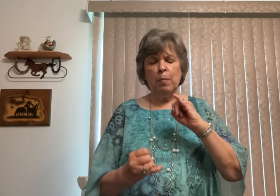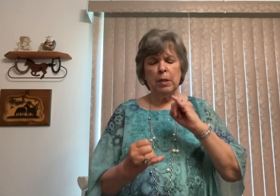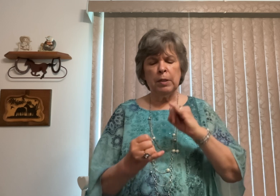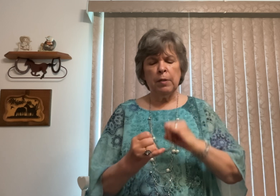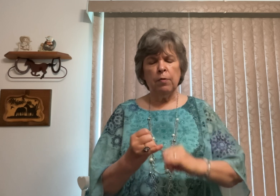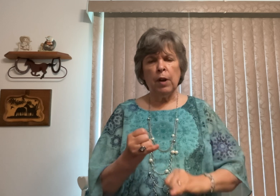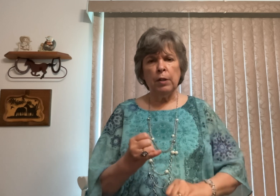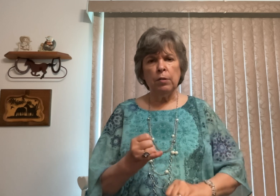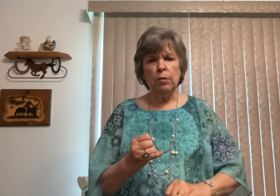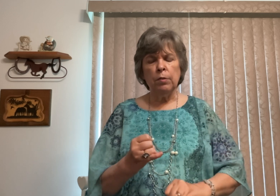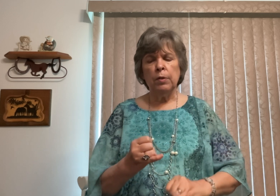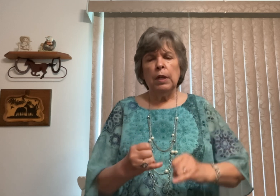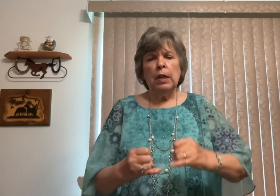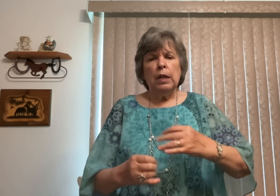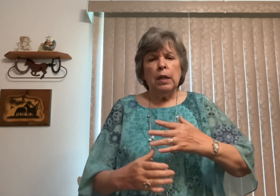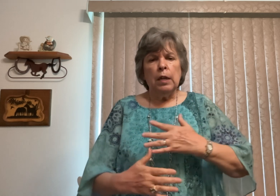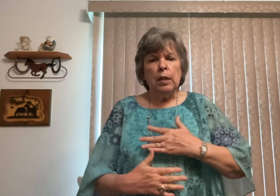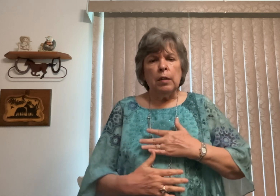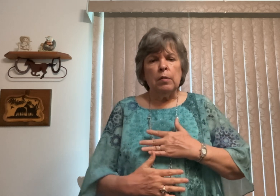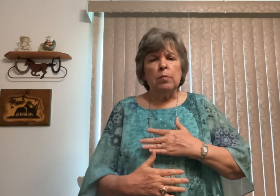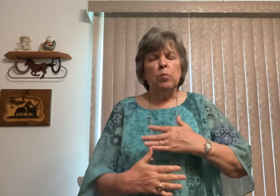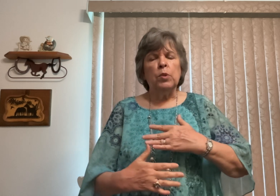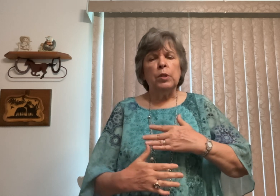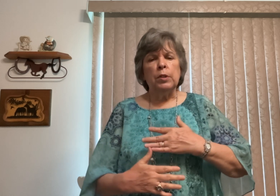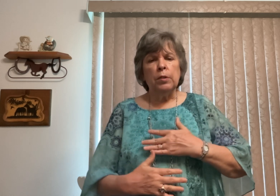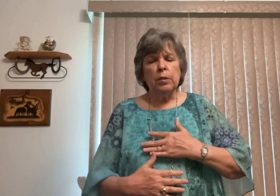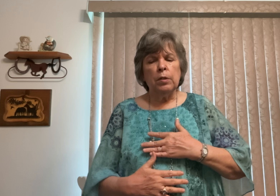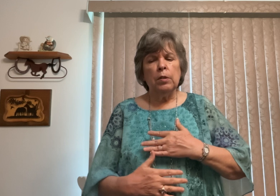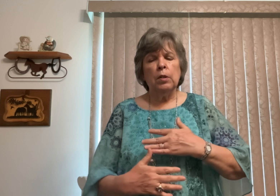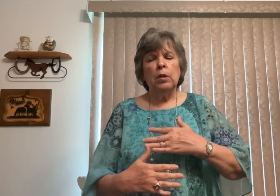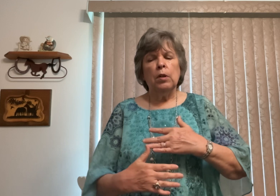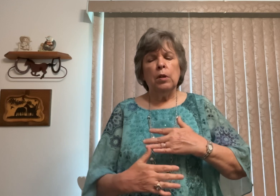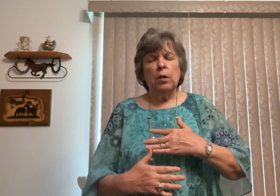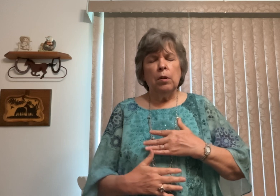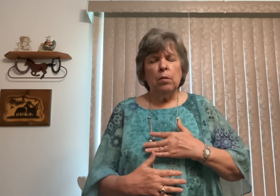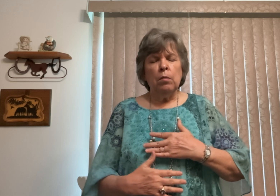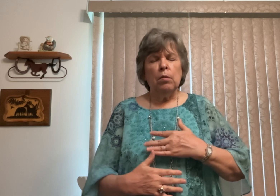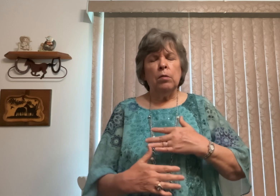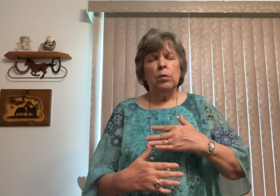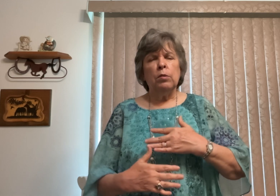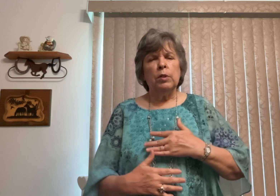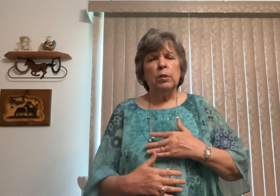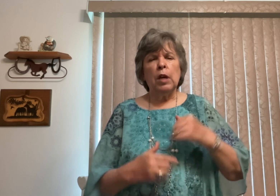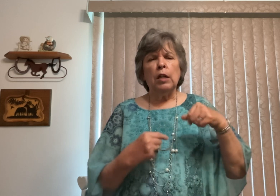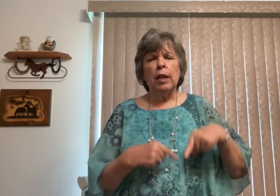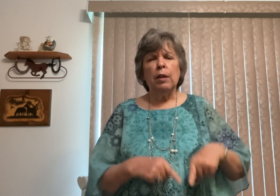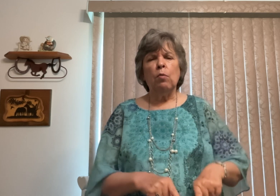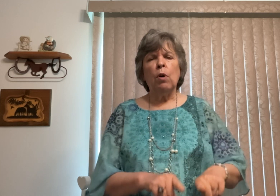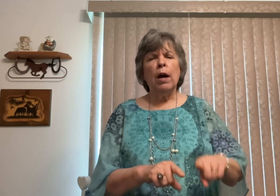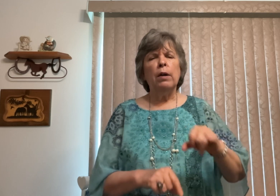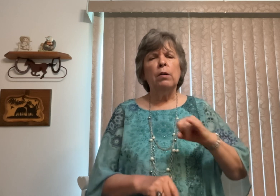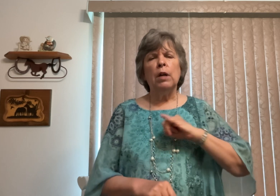say final and breathe. So it's kind of like while